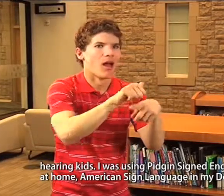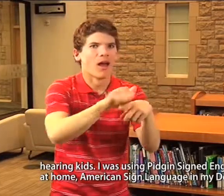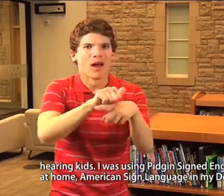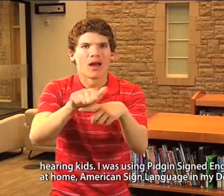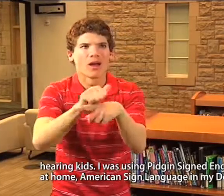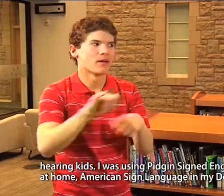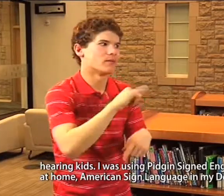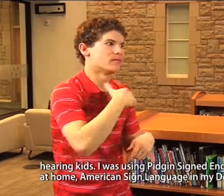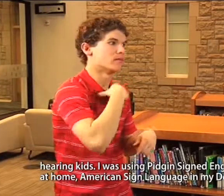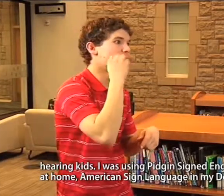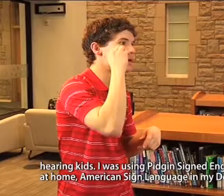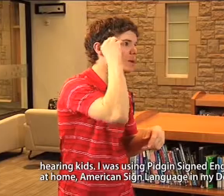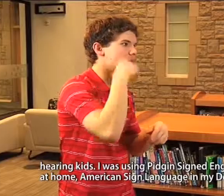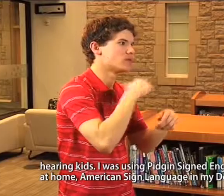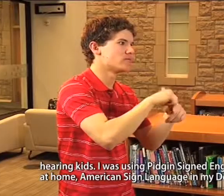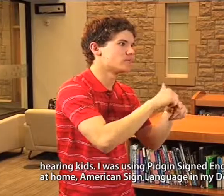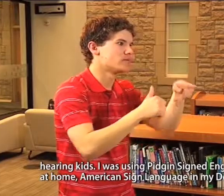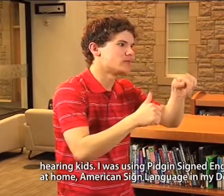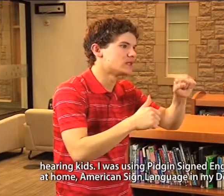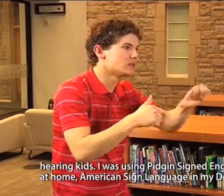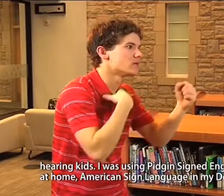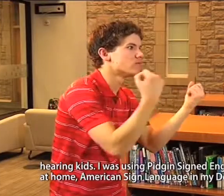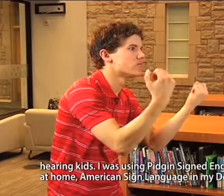I was using Pidgin signed English at home,